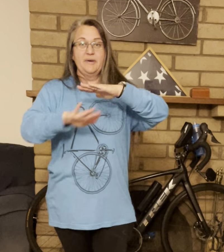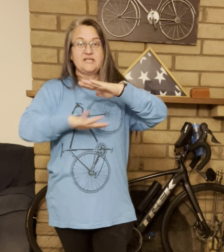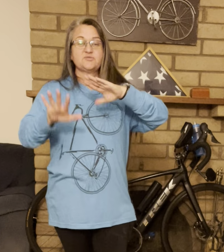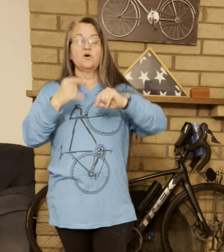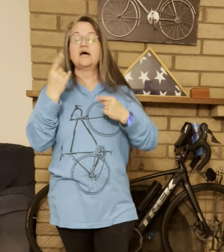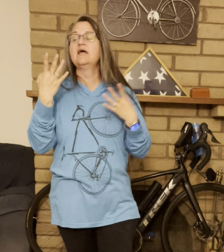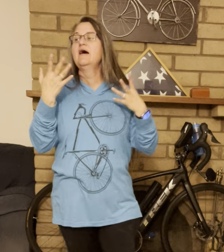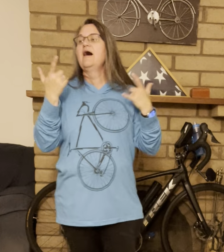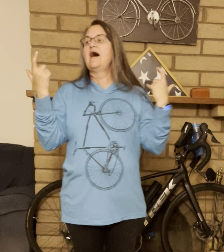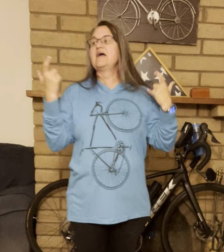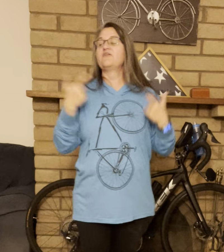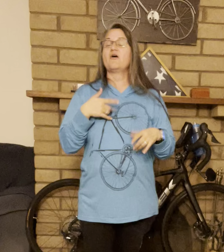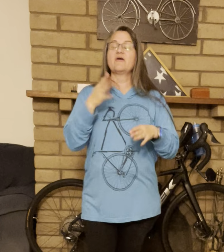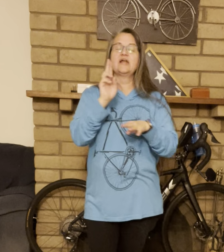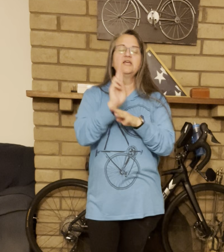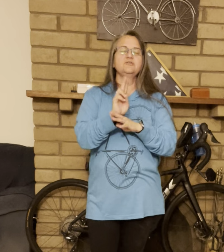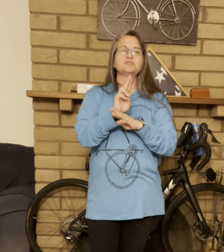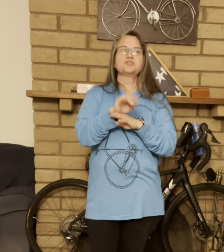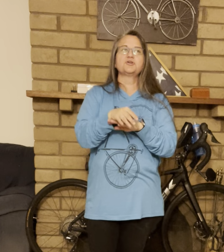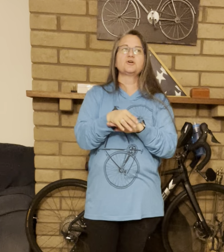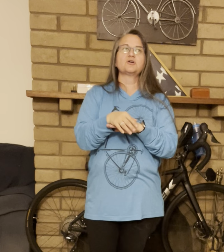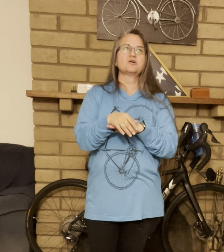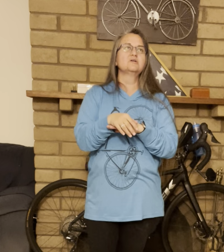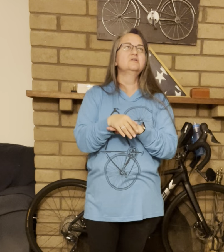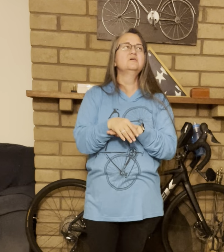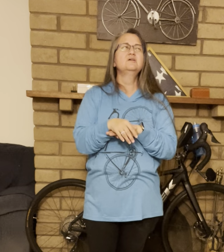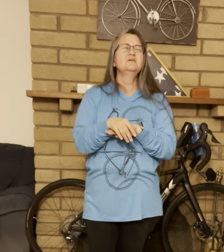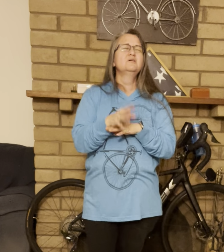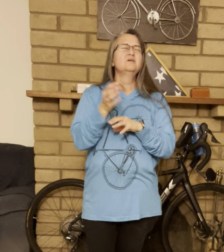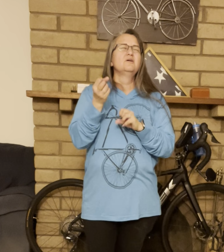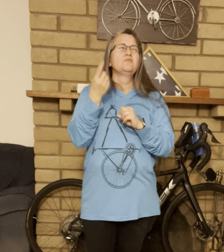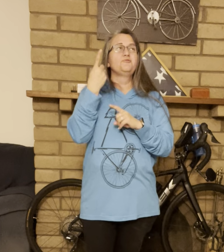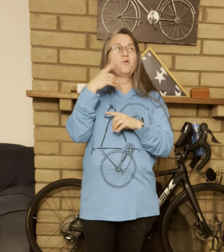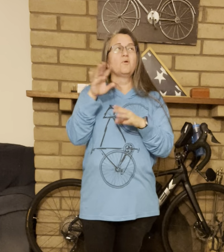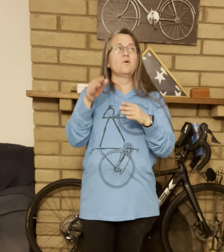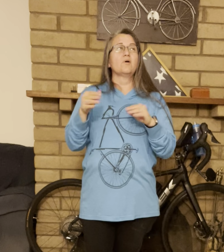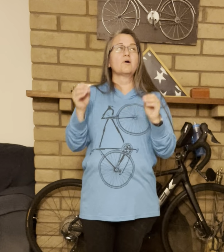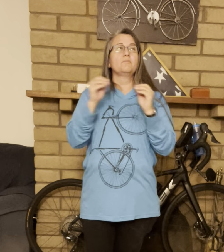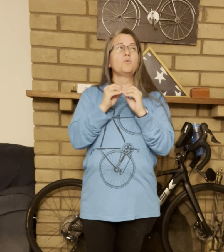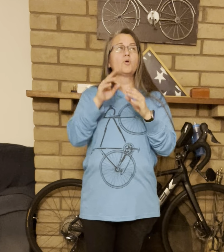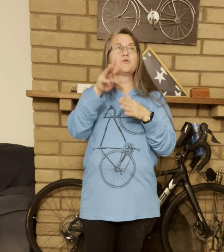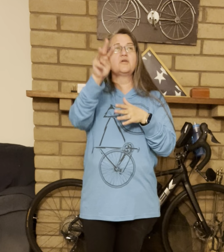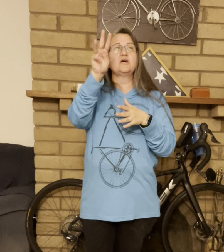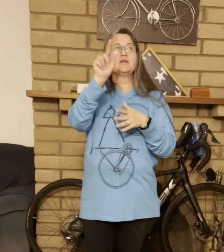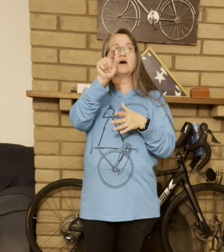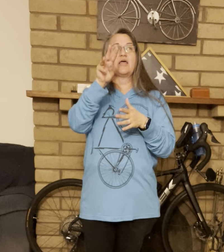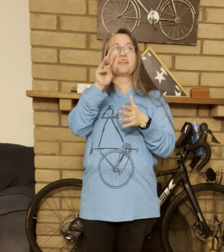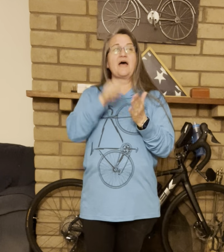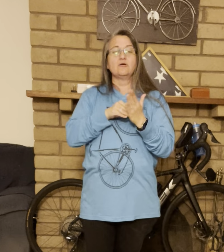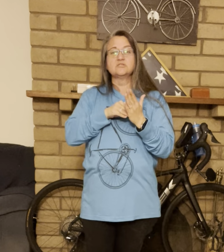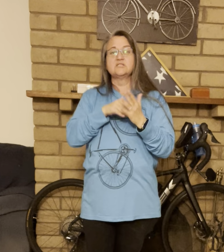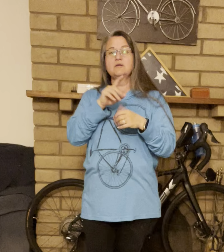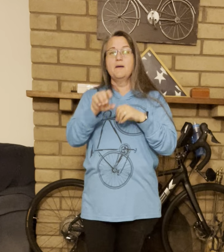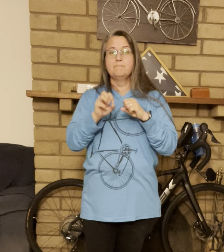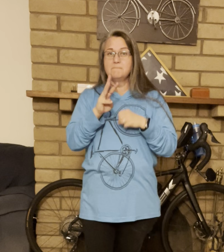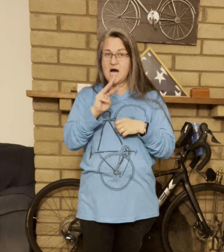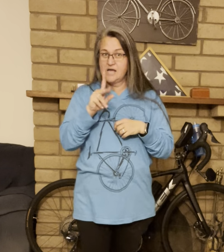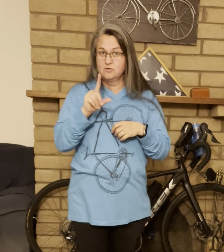base one. I have already used her for more than 1,000